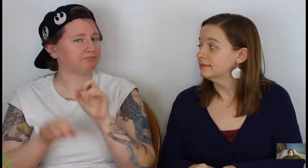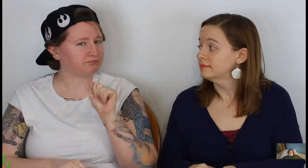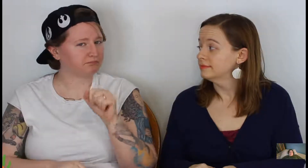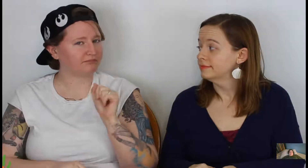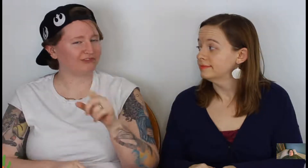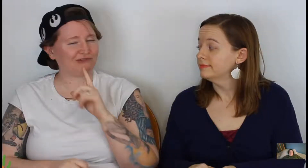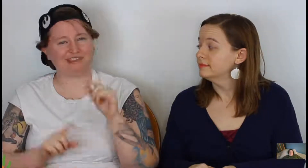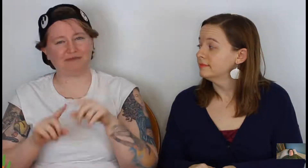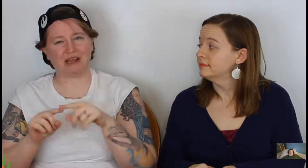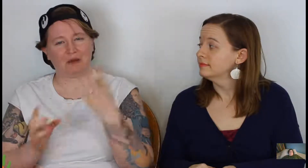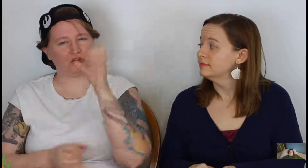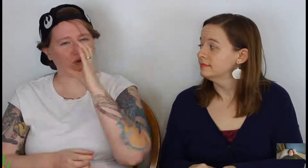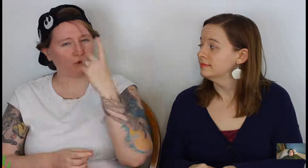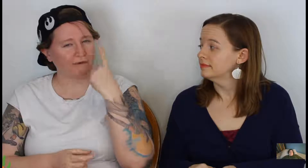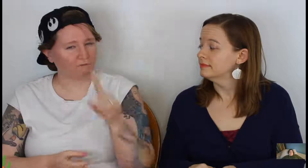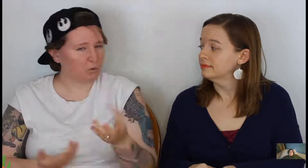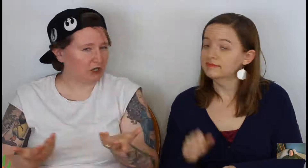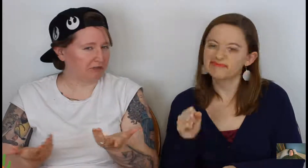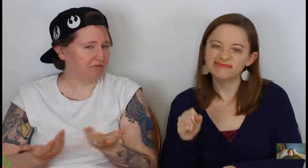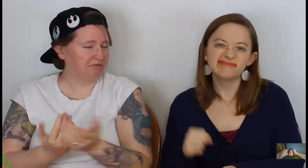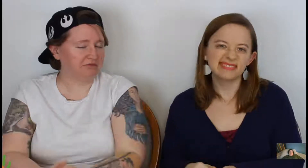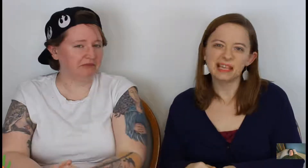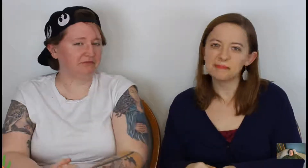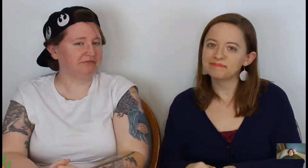skill. The most important thing.